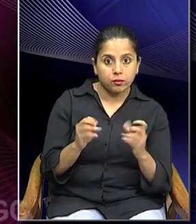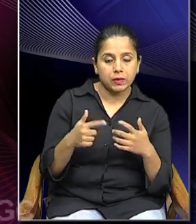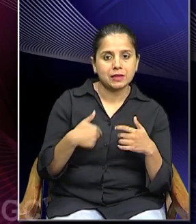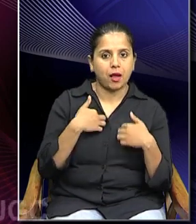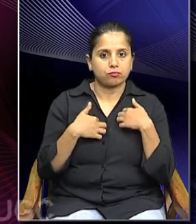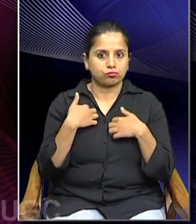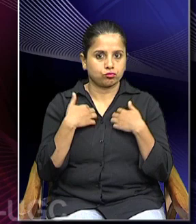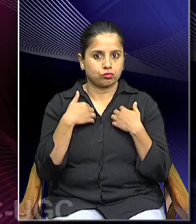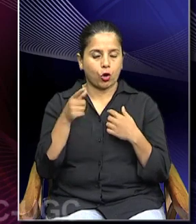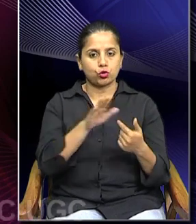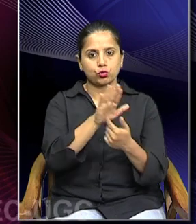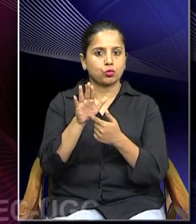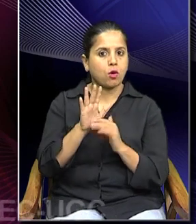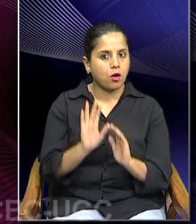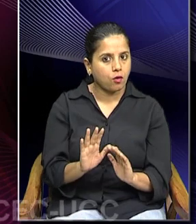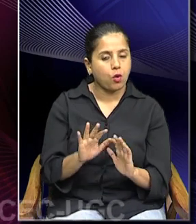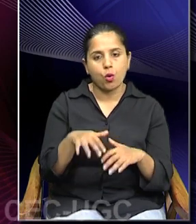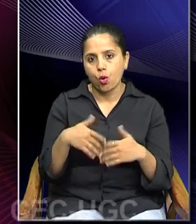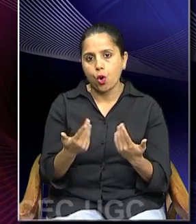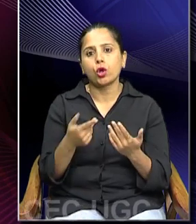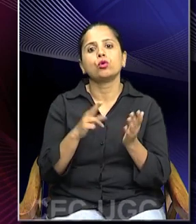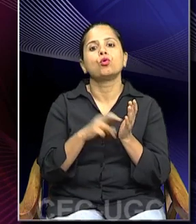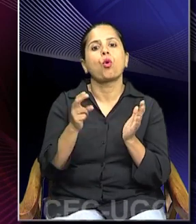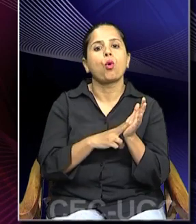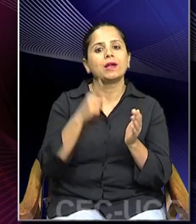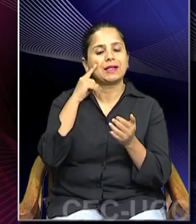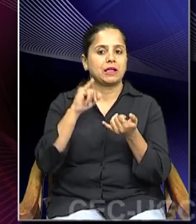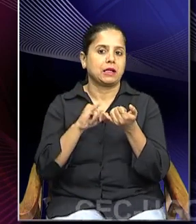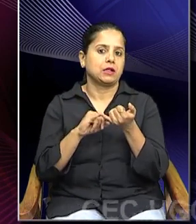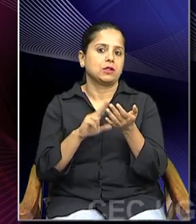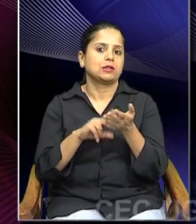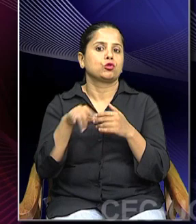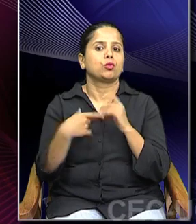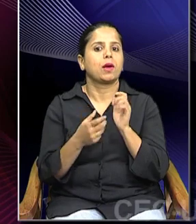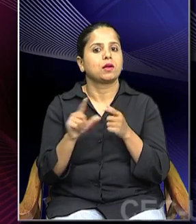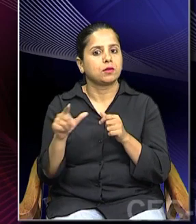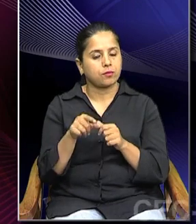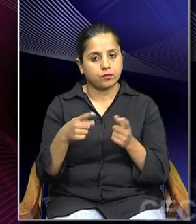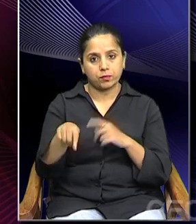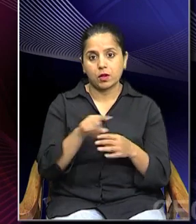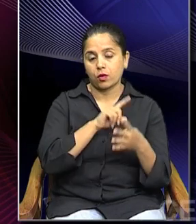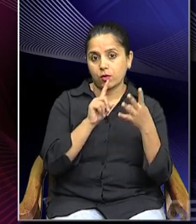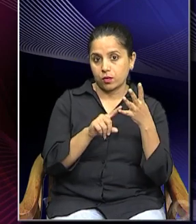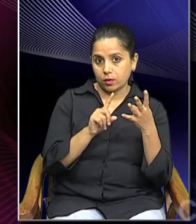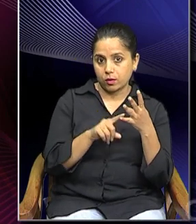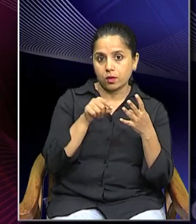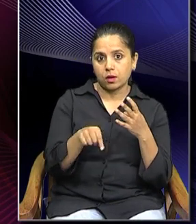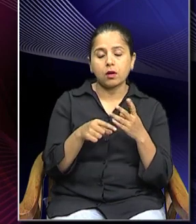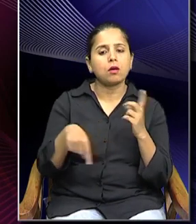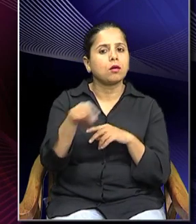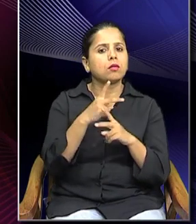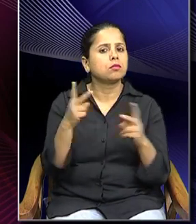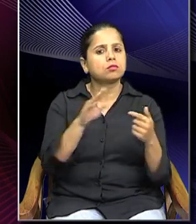self-interest displaces all non-instrumental social ties. The fourth assumption